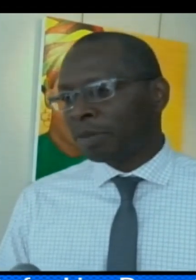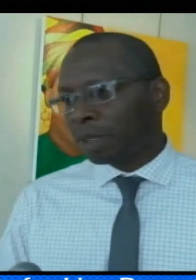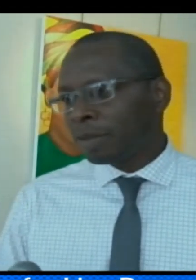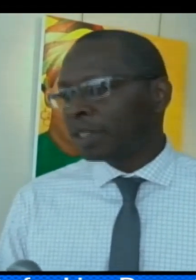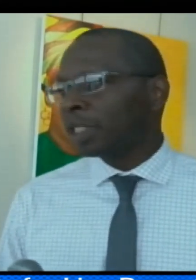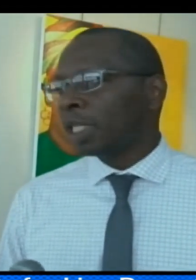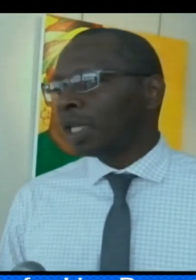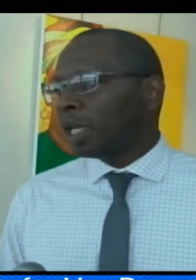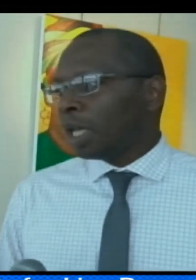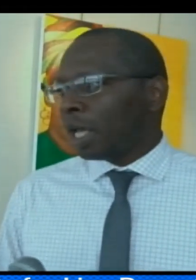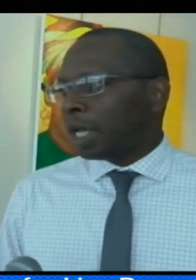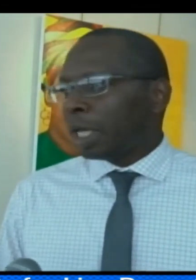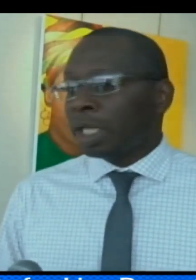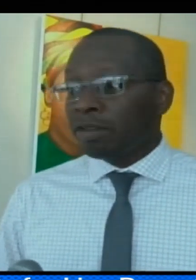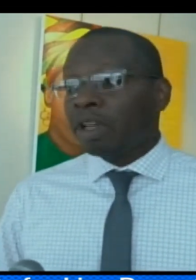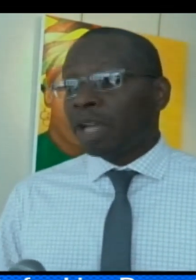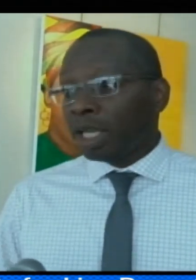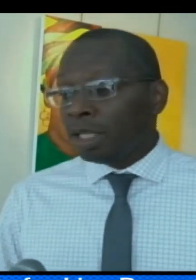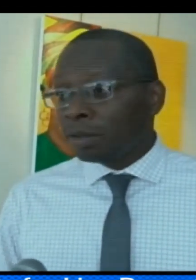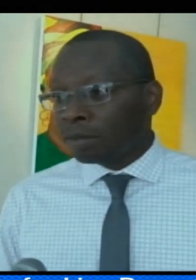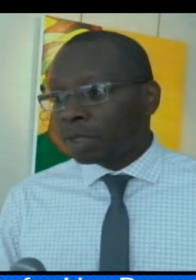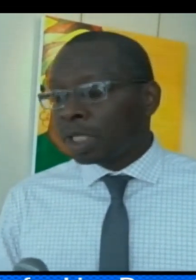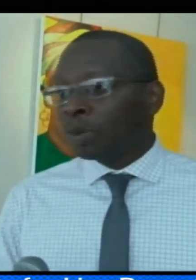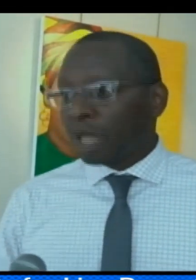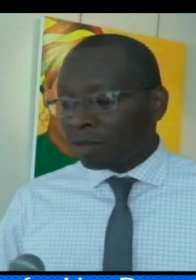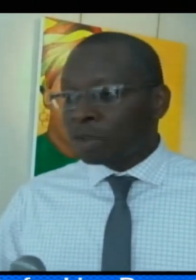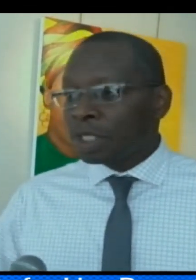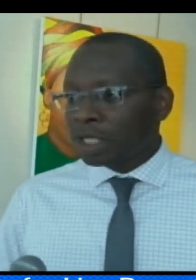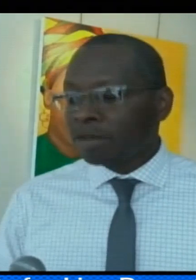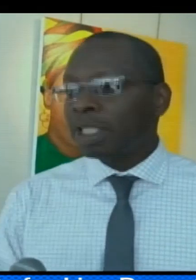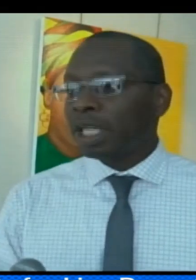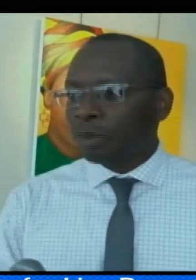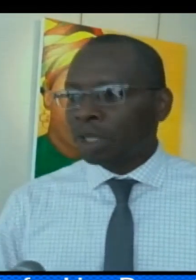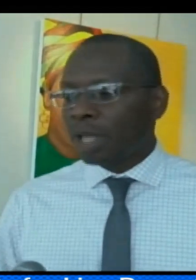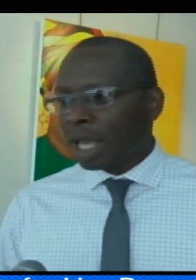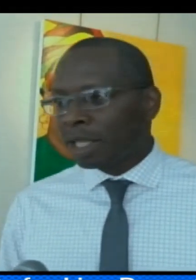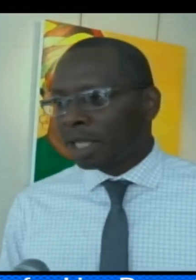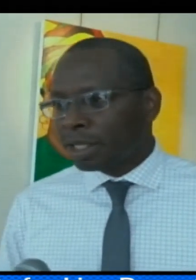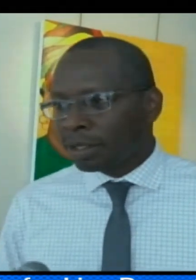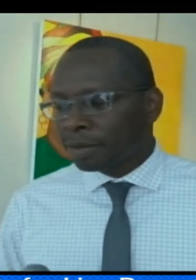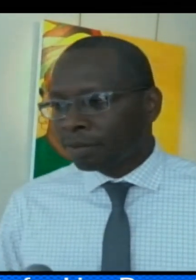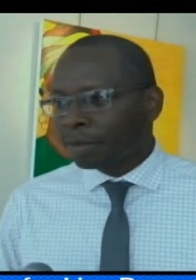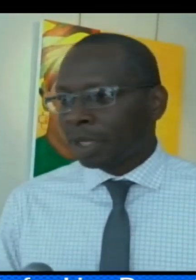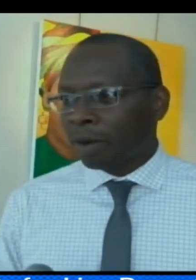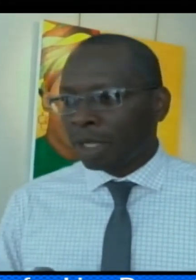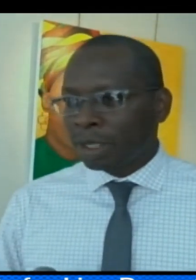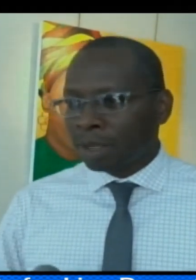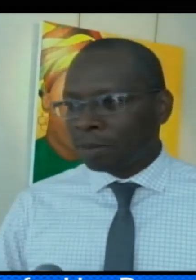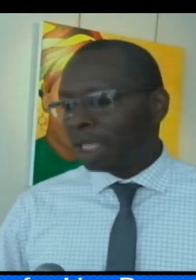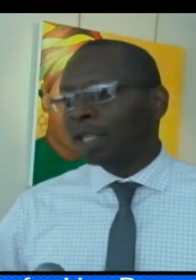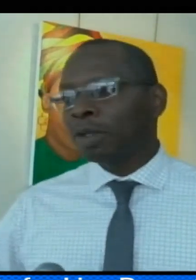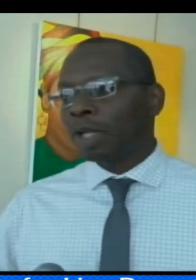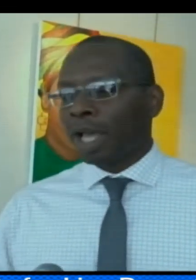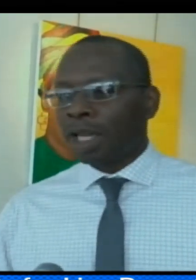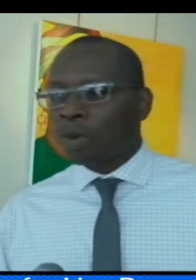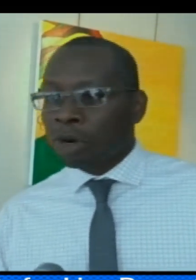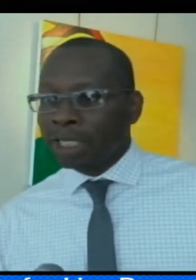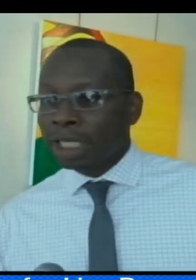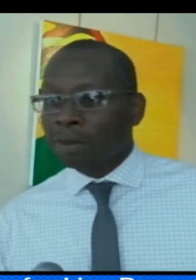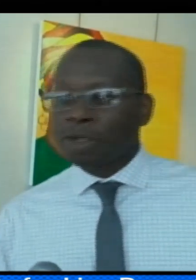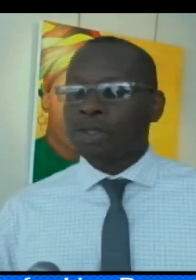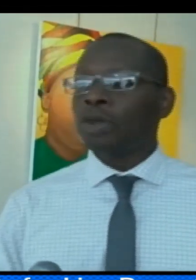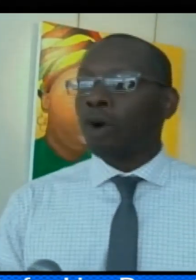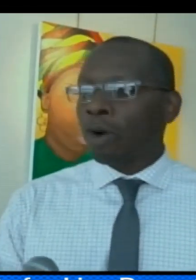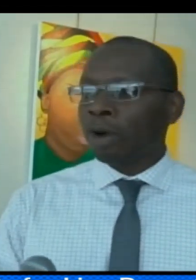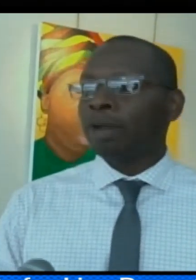for symptoms. If there are any, then we have procedures for dealing with either case, all right? Meaning either